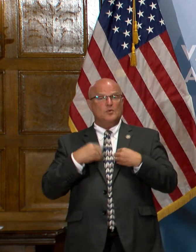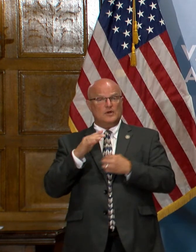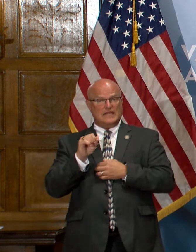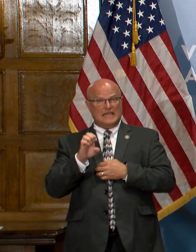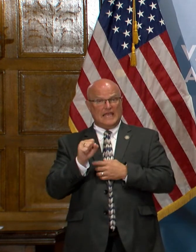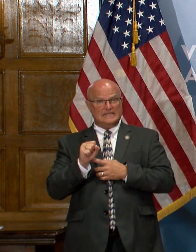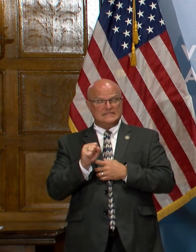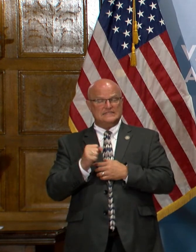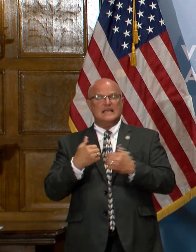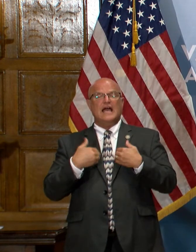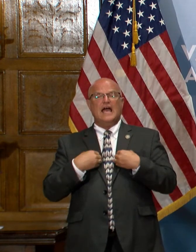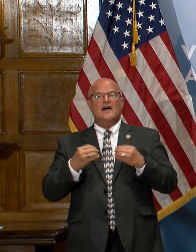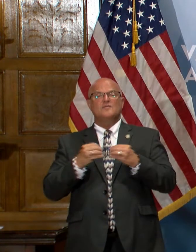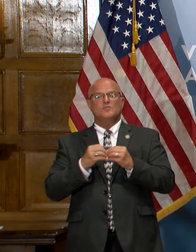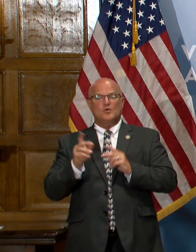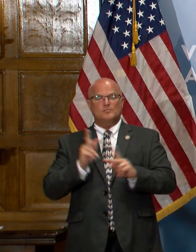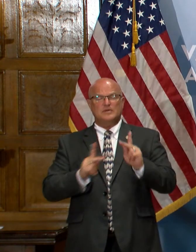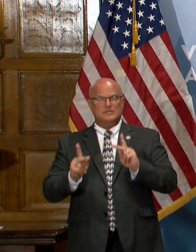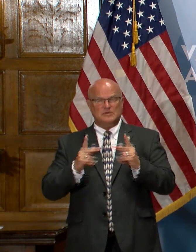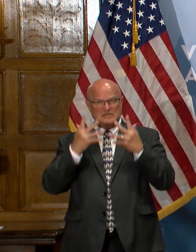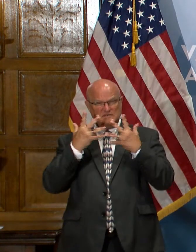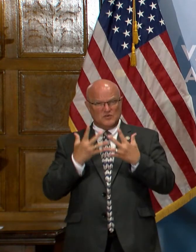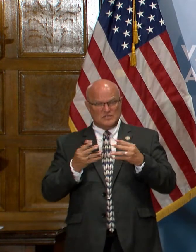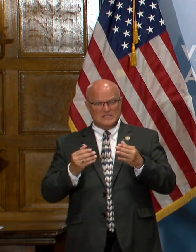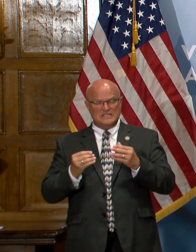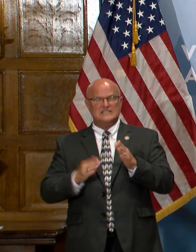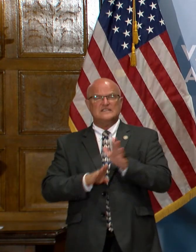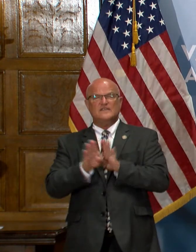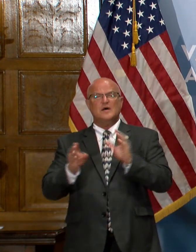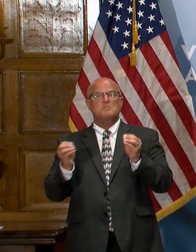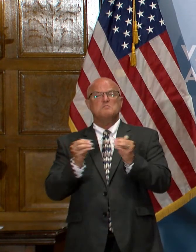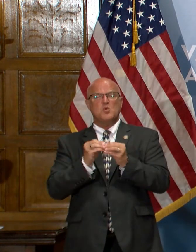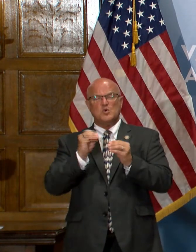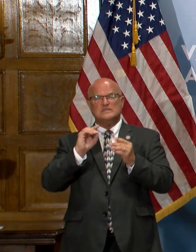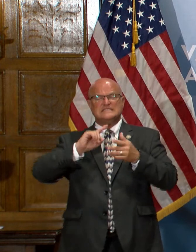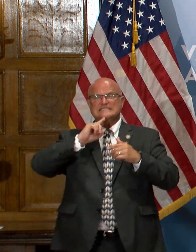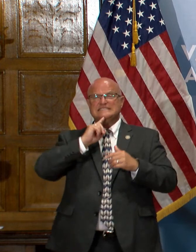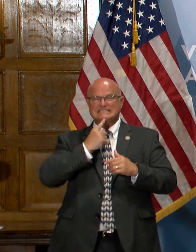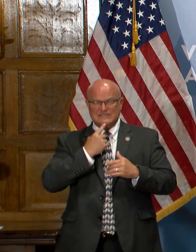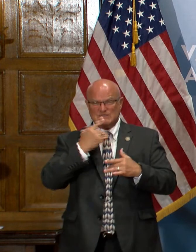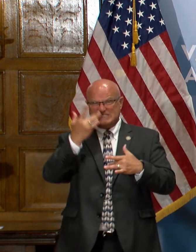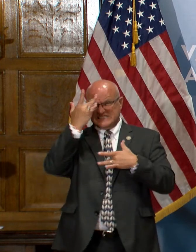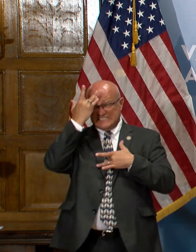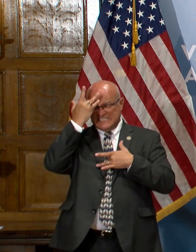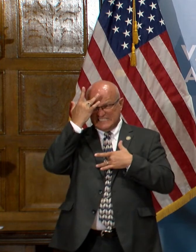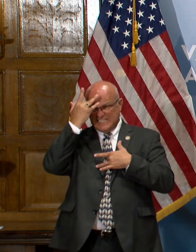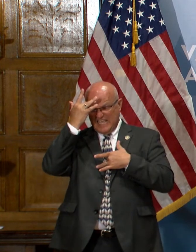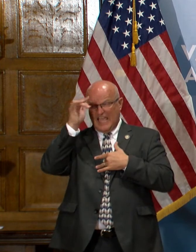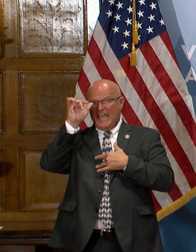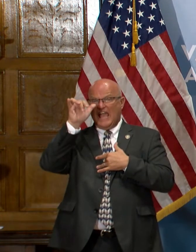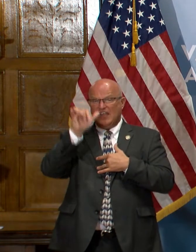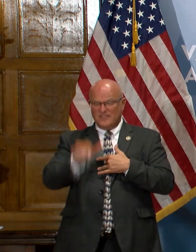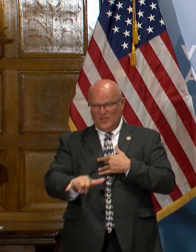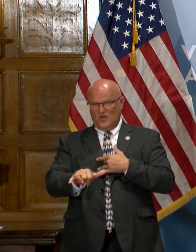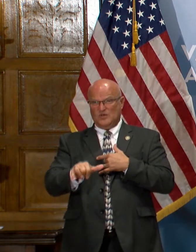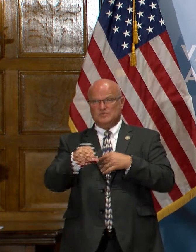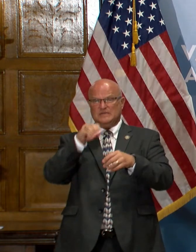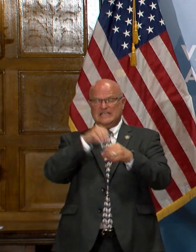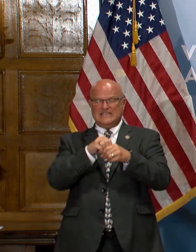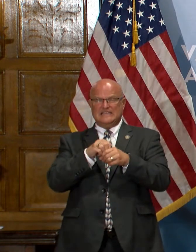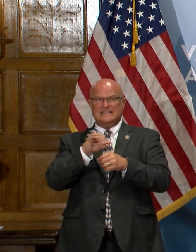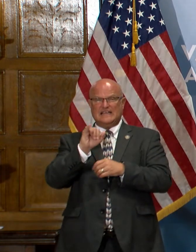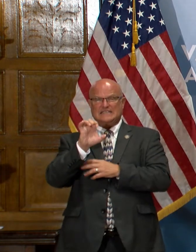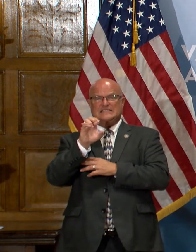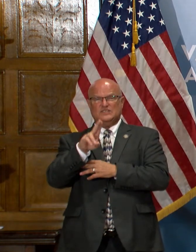cases, we're going to have individuals, unfortunately, that are going to develop more severe disease. And those are the ones that are going to be taxing our critical care